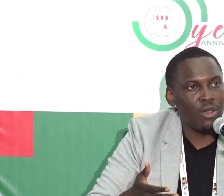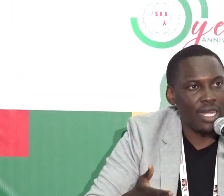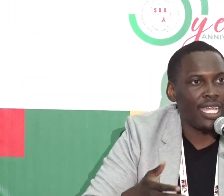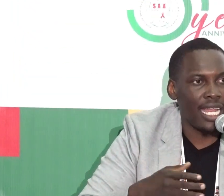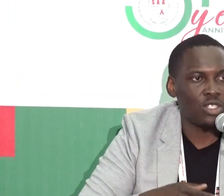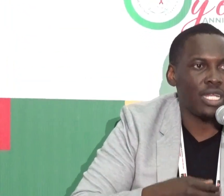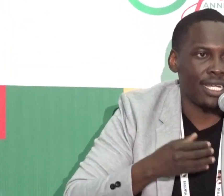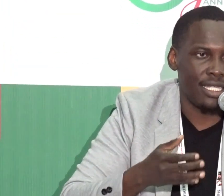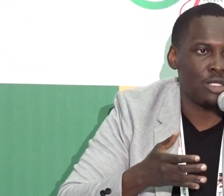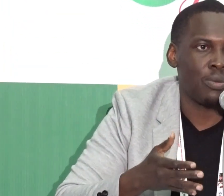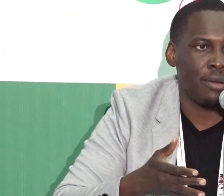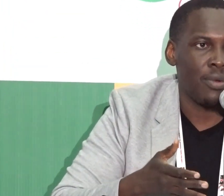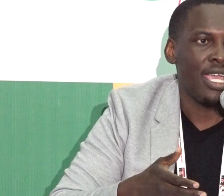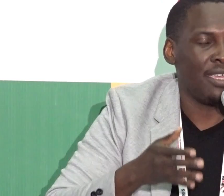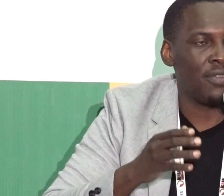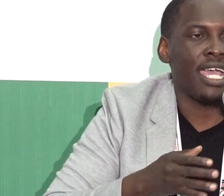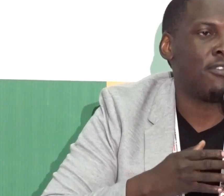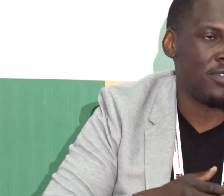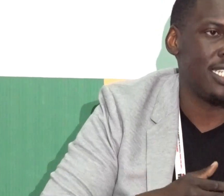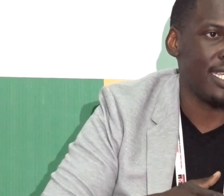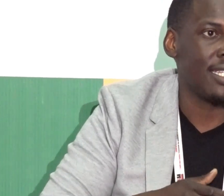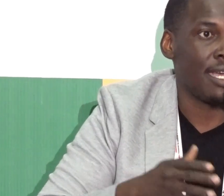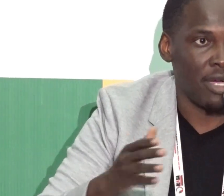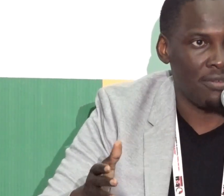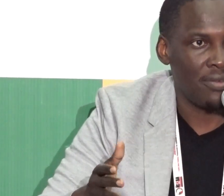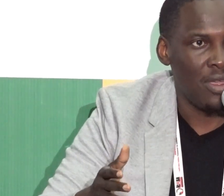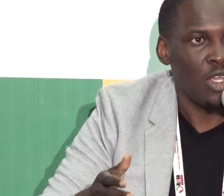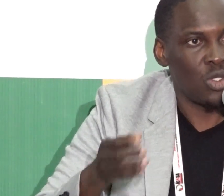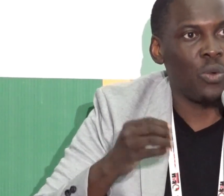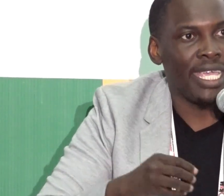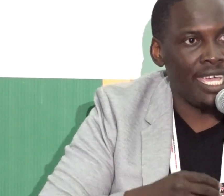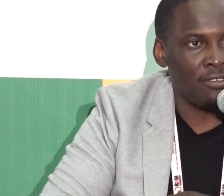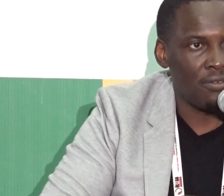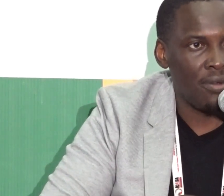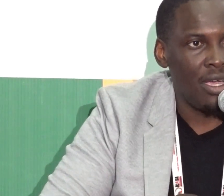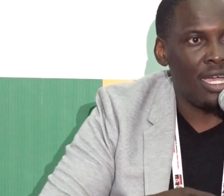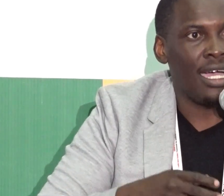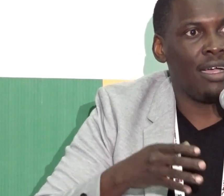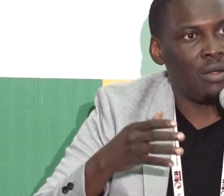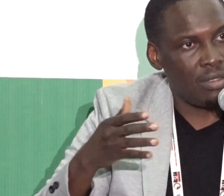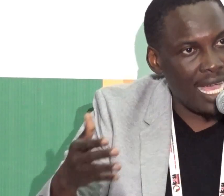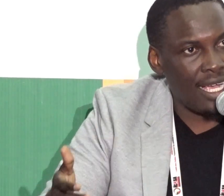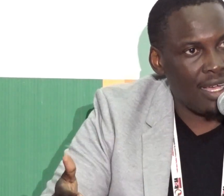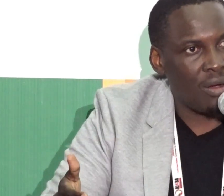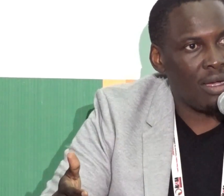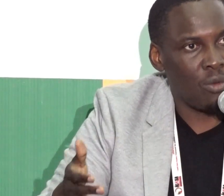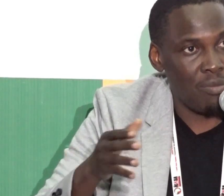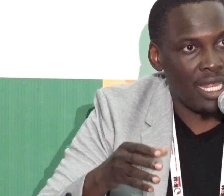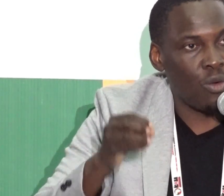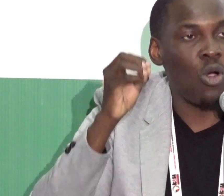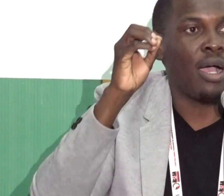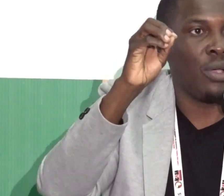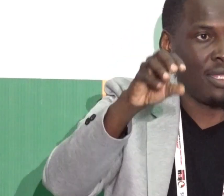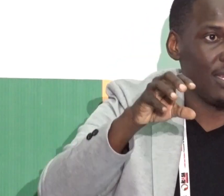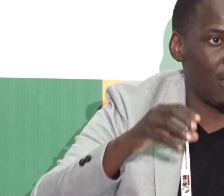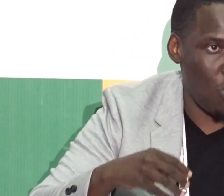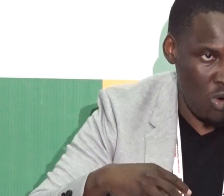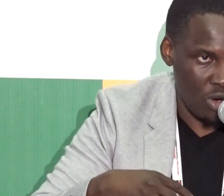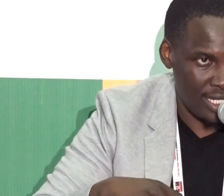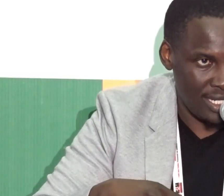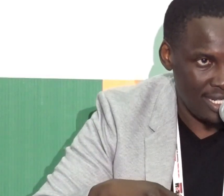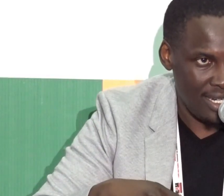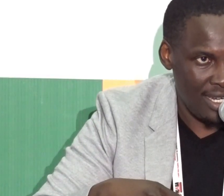or anyone can actually access PrEP if they are 15 years and above. So we have younger women who are within